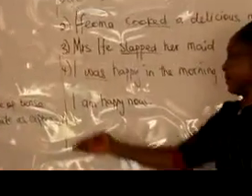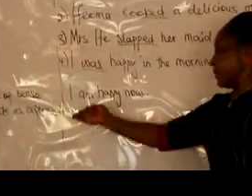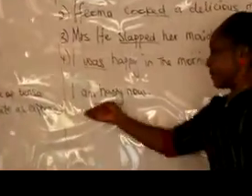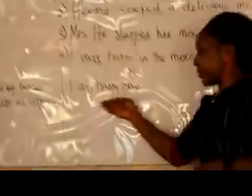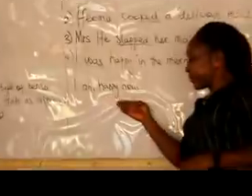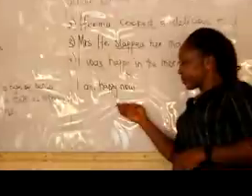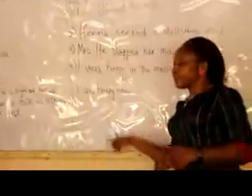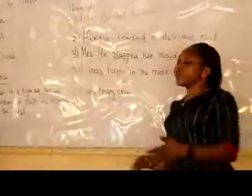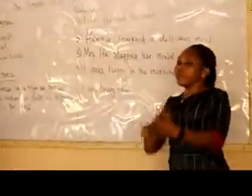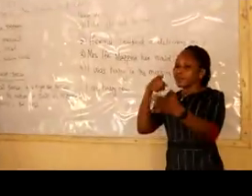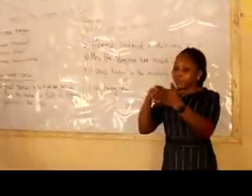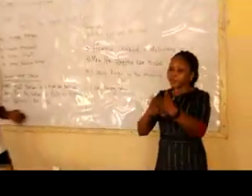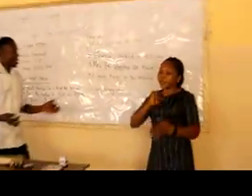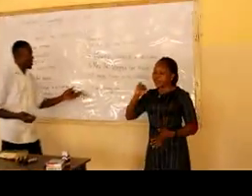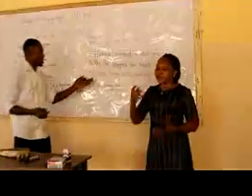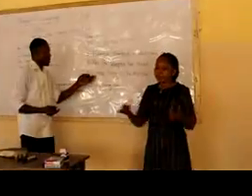I'm happy now.